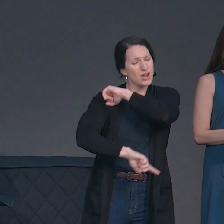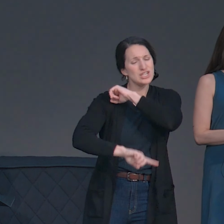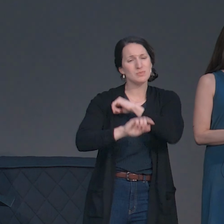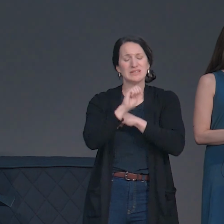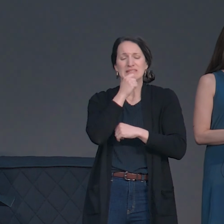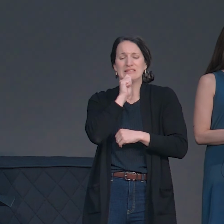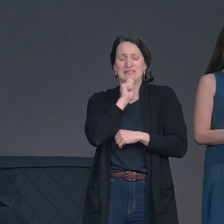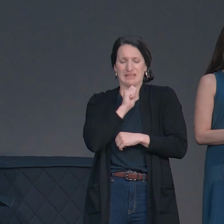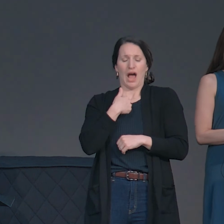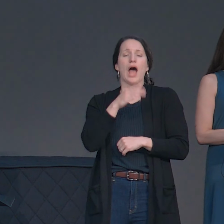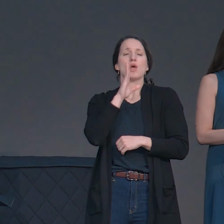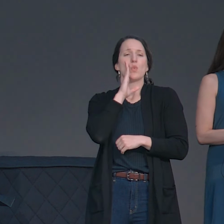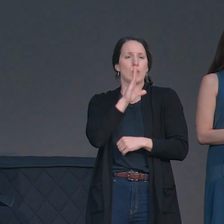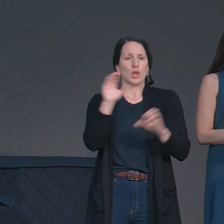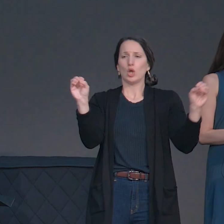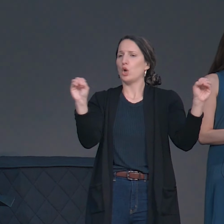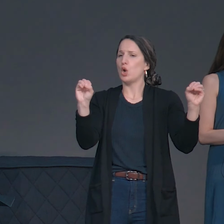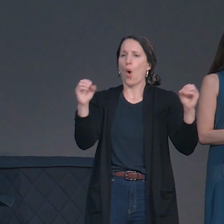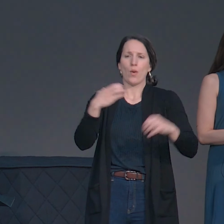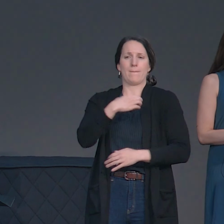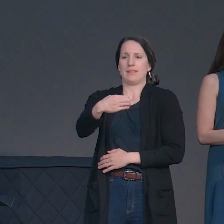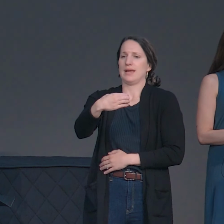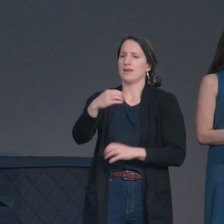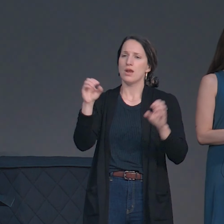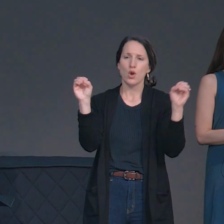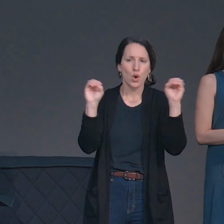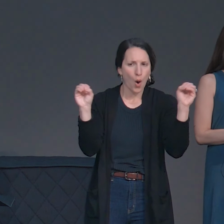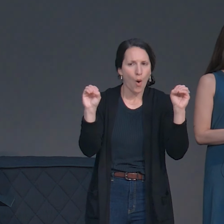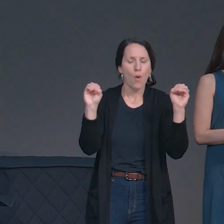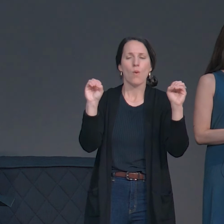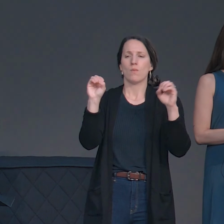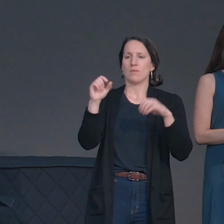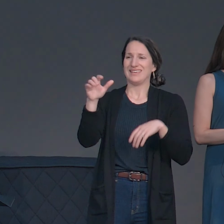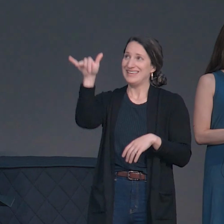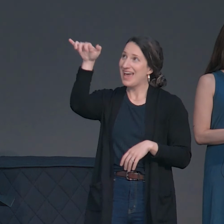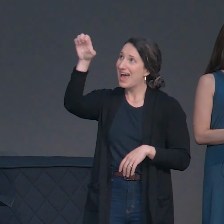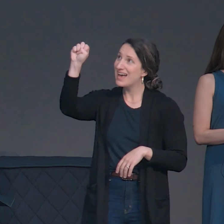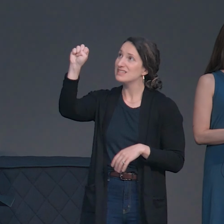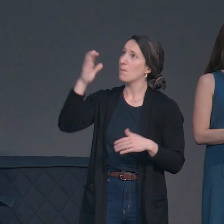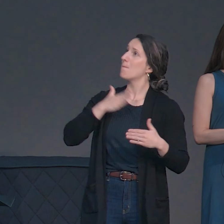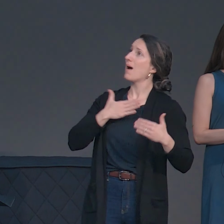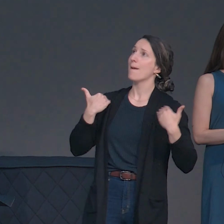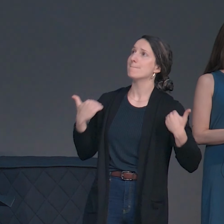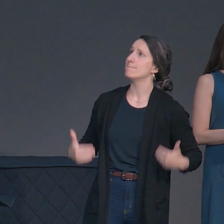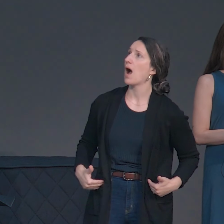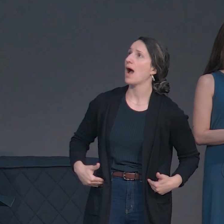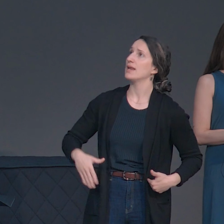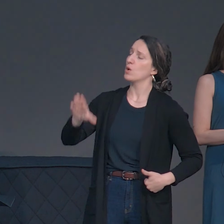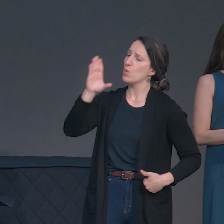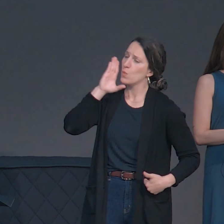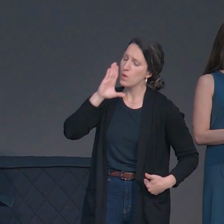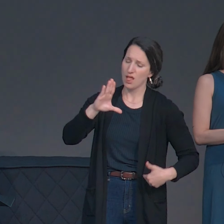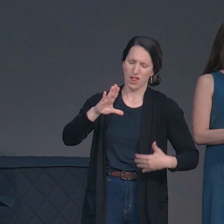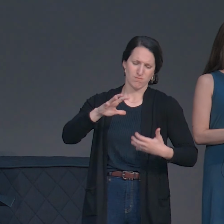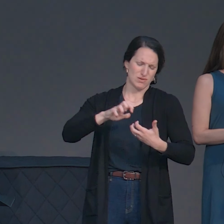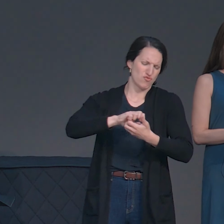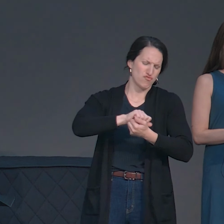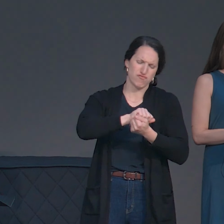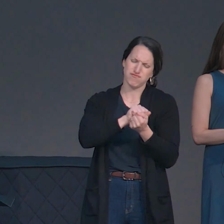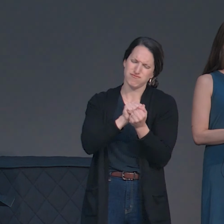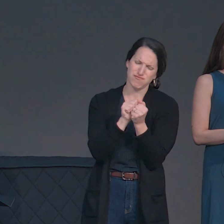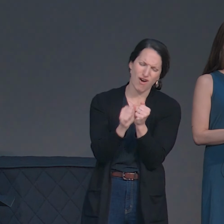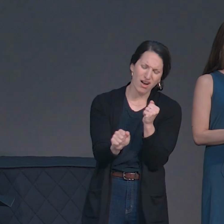full satisfaction has been provided. Yes, I will give my body to be crushed and my